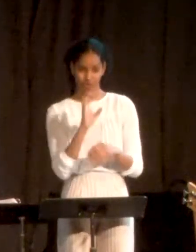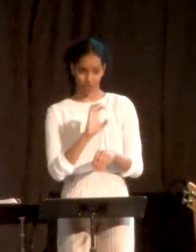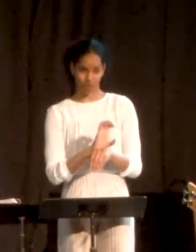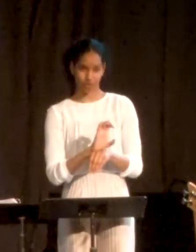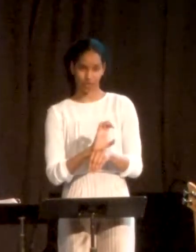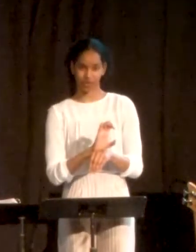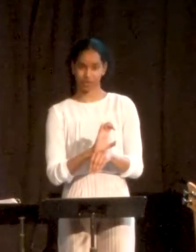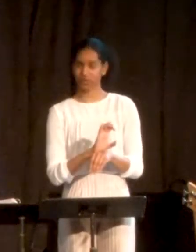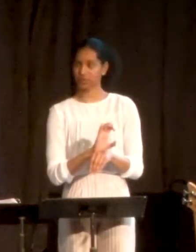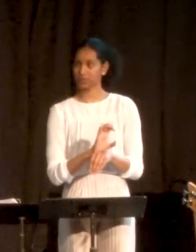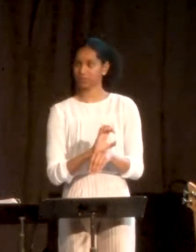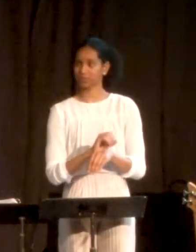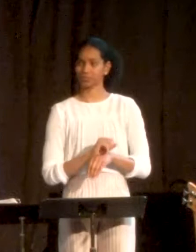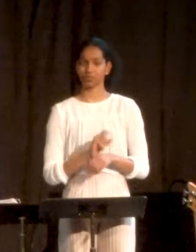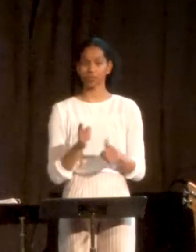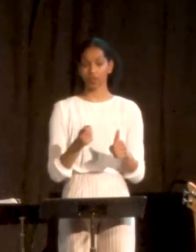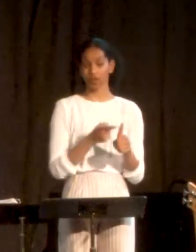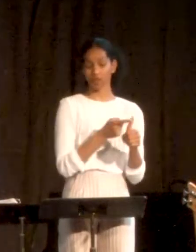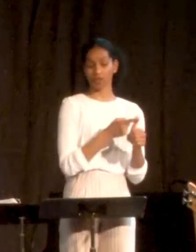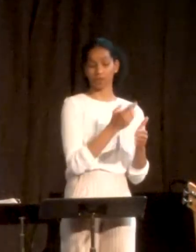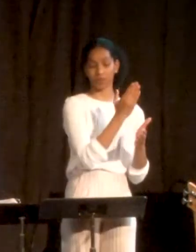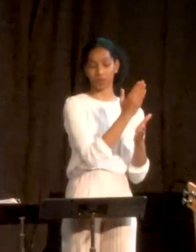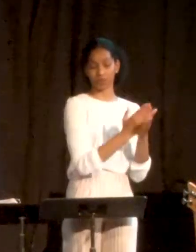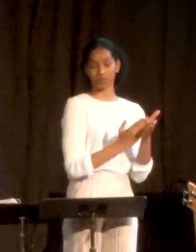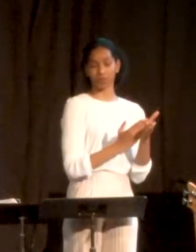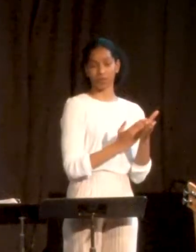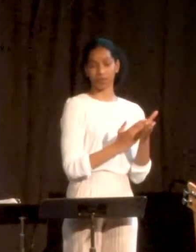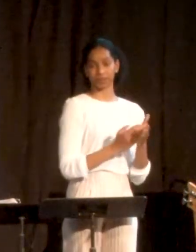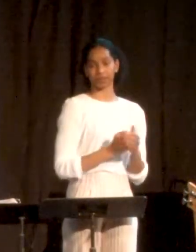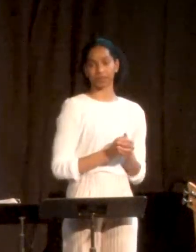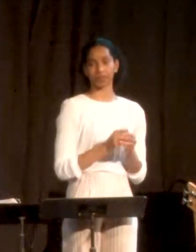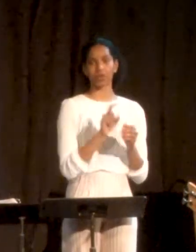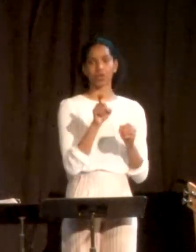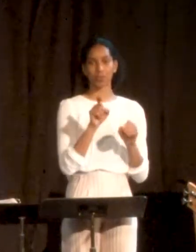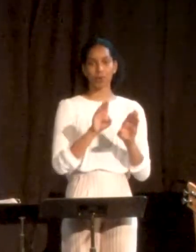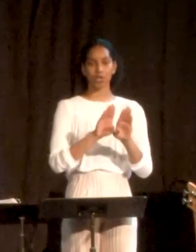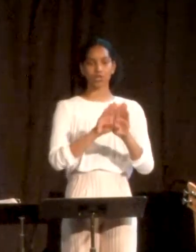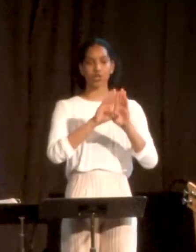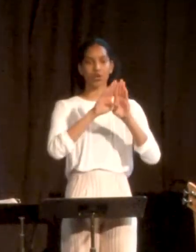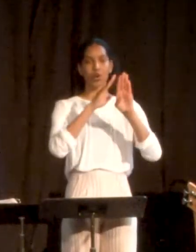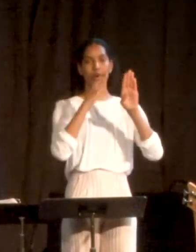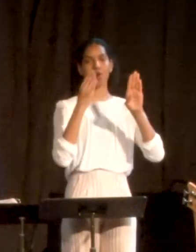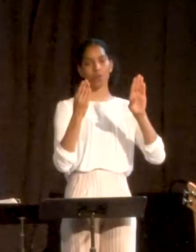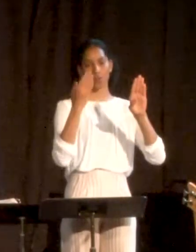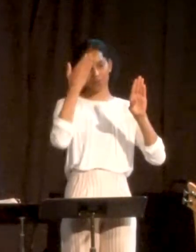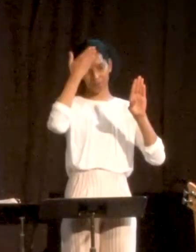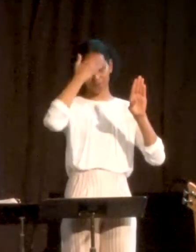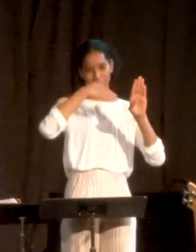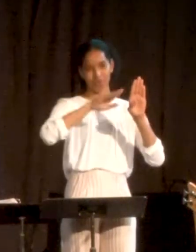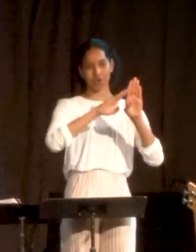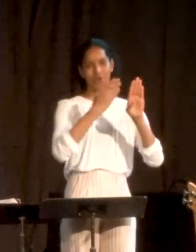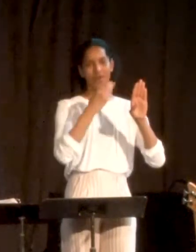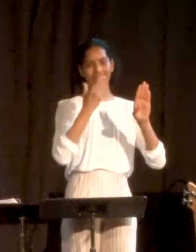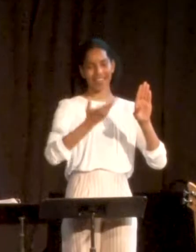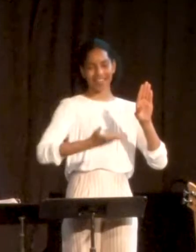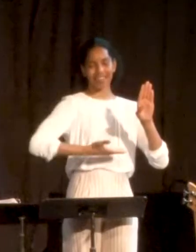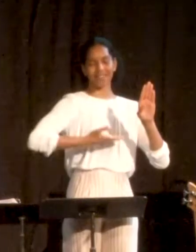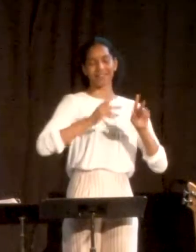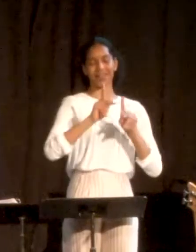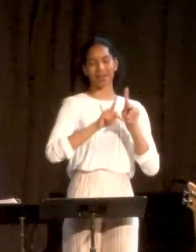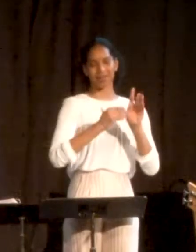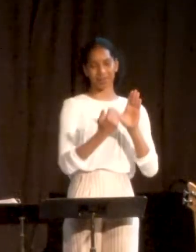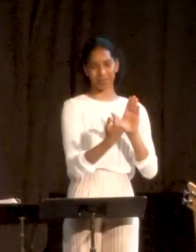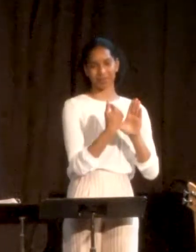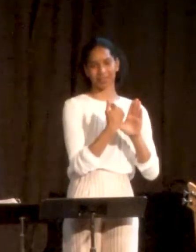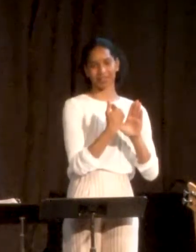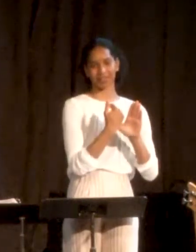church. The first is you open the front door. The second